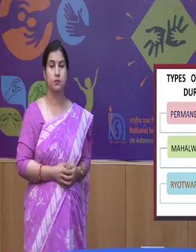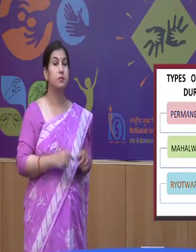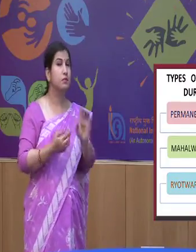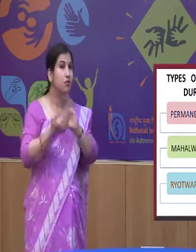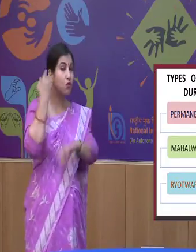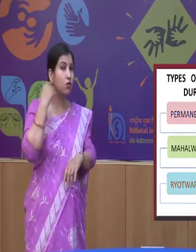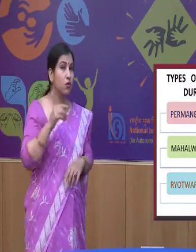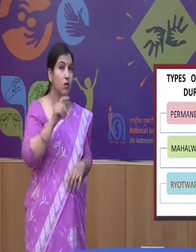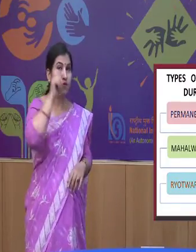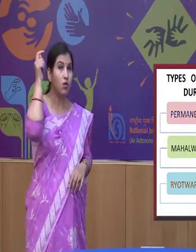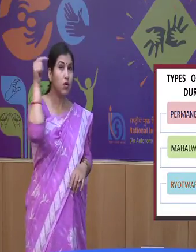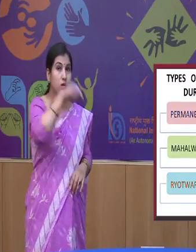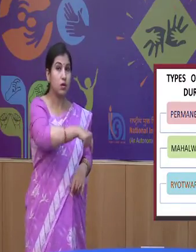during the British rule.